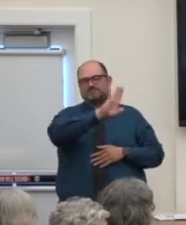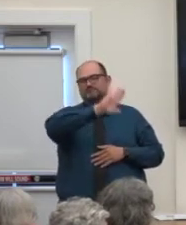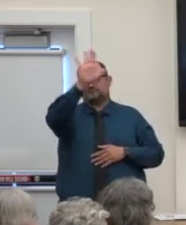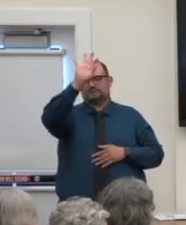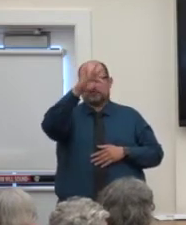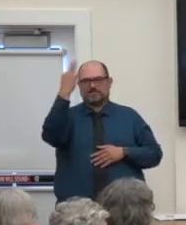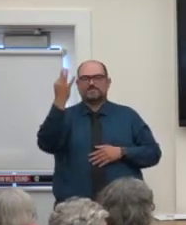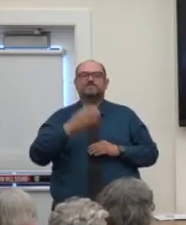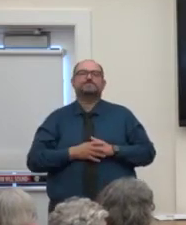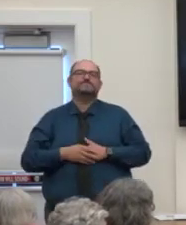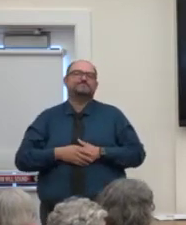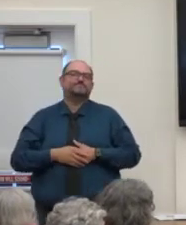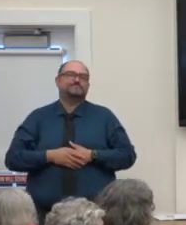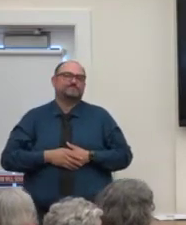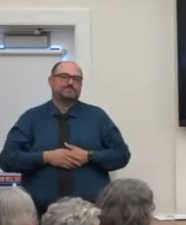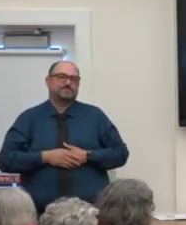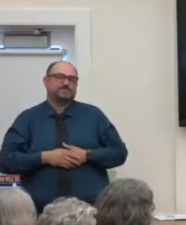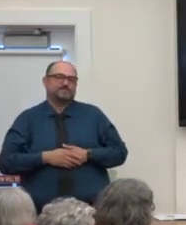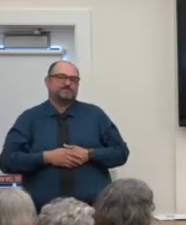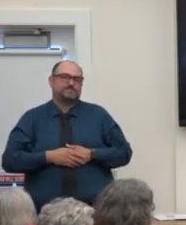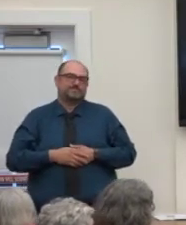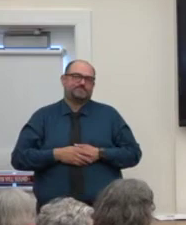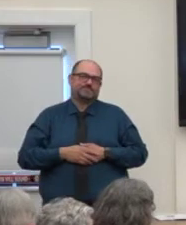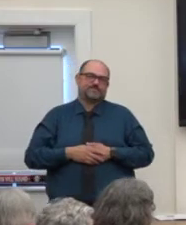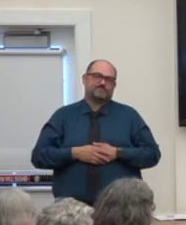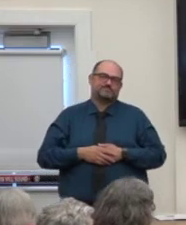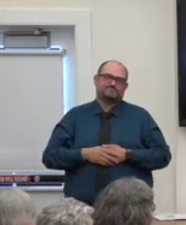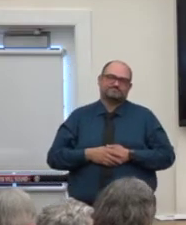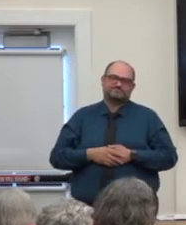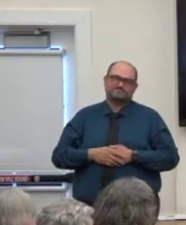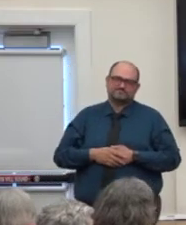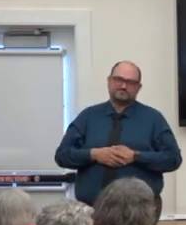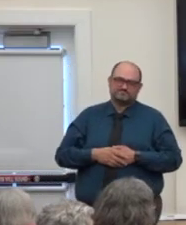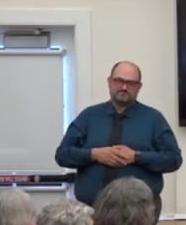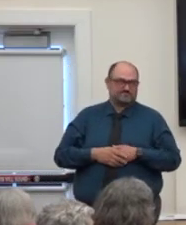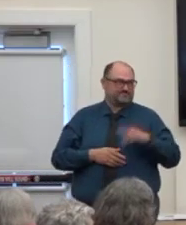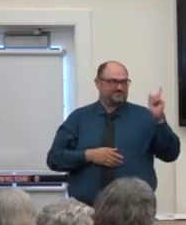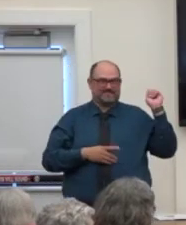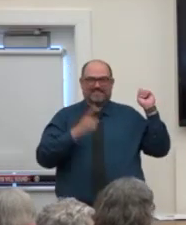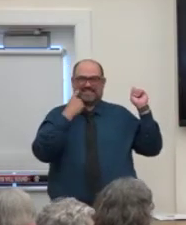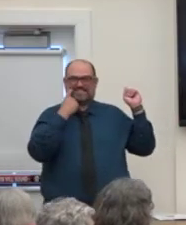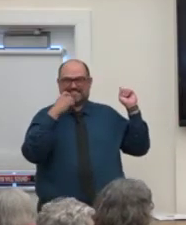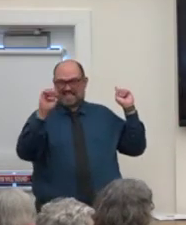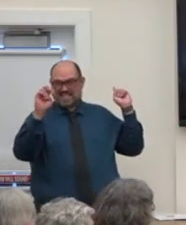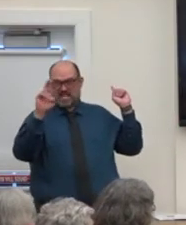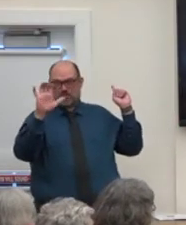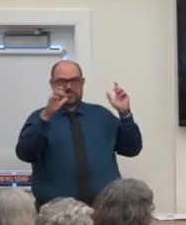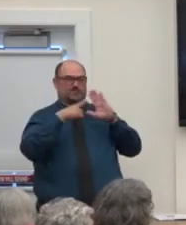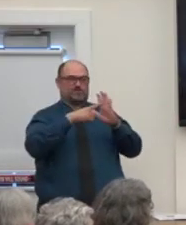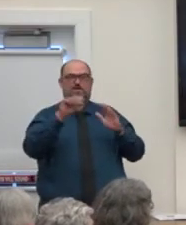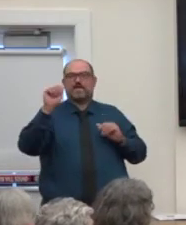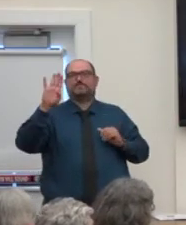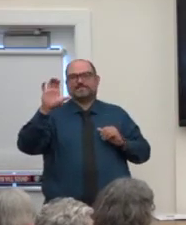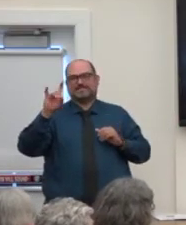is one-handed. And so Eric Cottle showed you the one-handed signs.